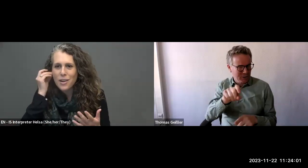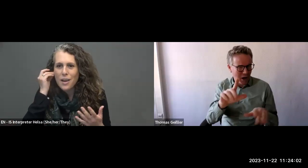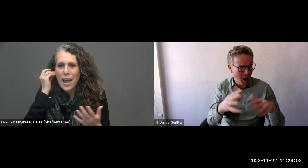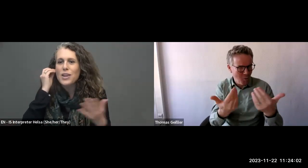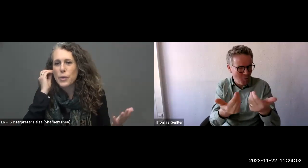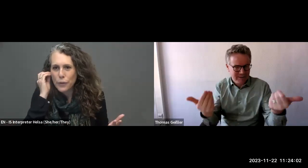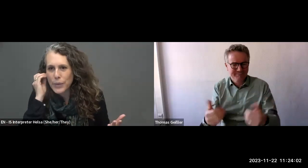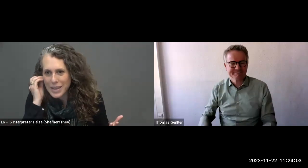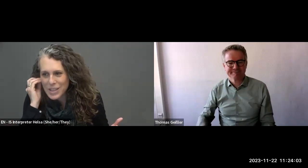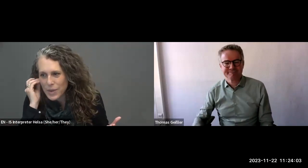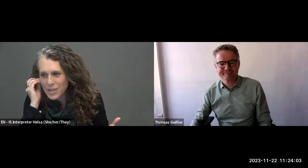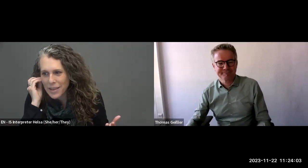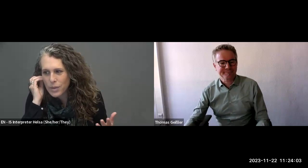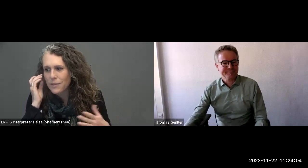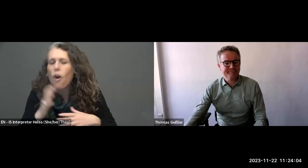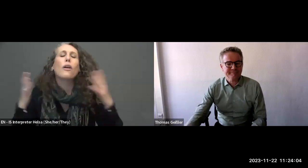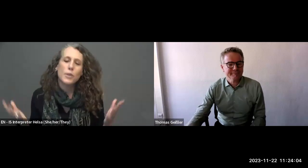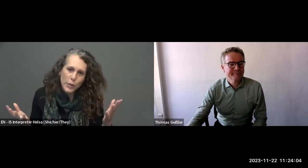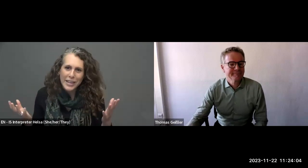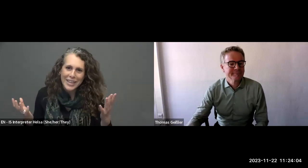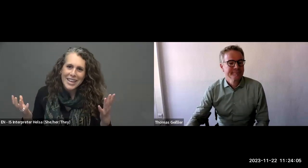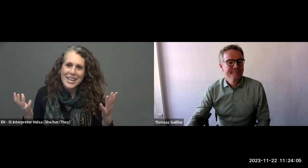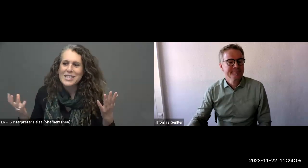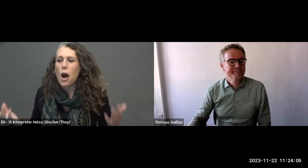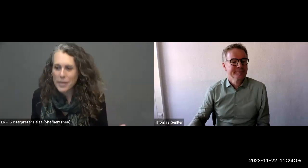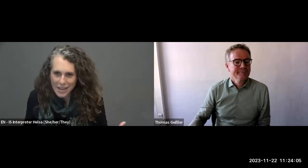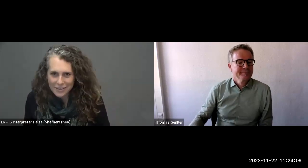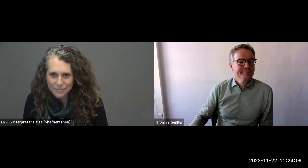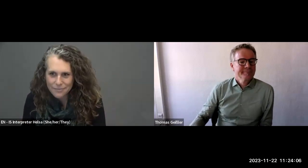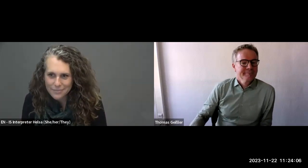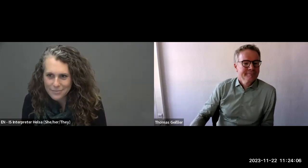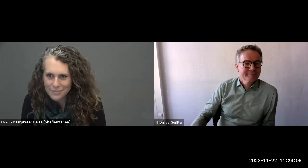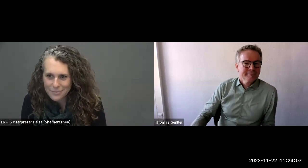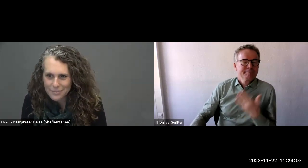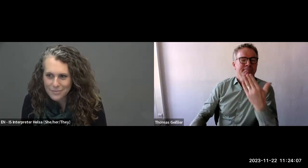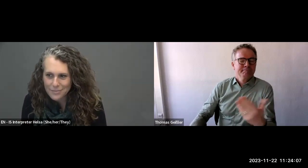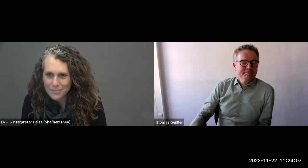say that I have any sort of fluency in Swedish Sign Language if all I'm doing is copying it?